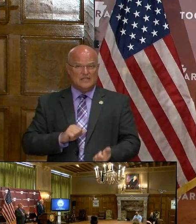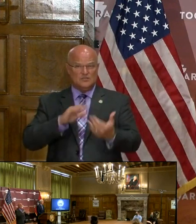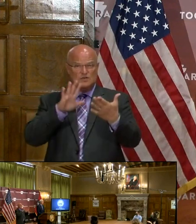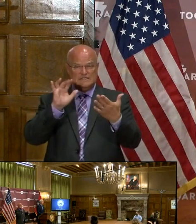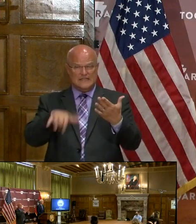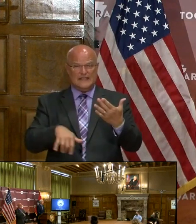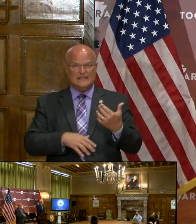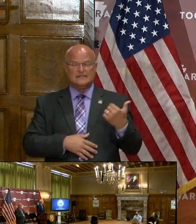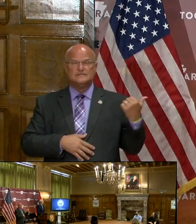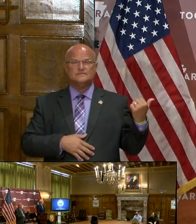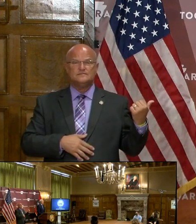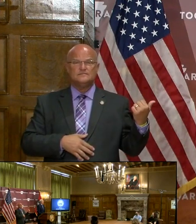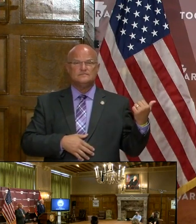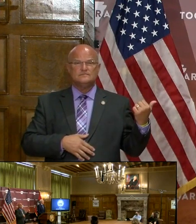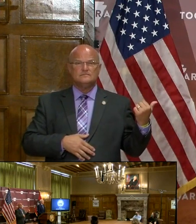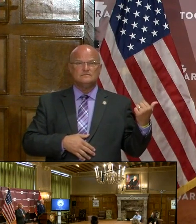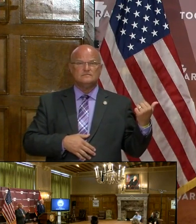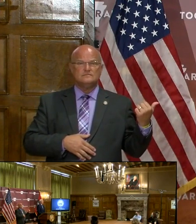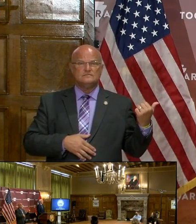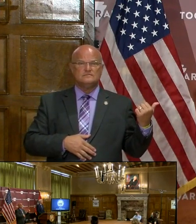addressing